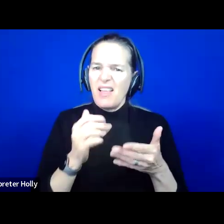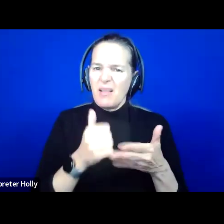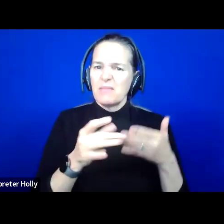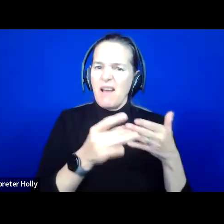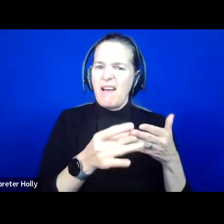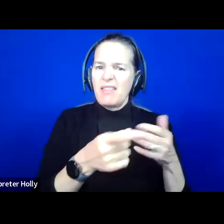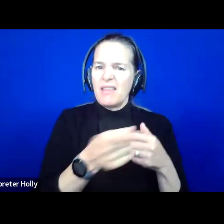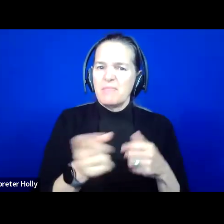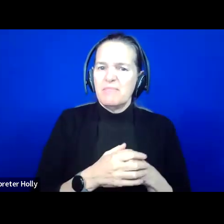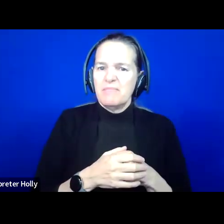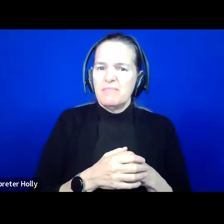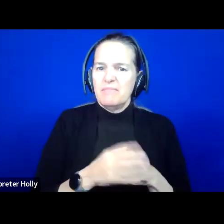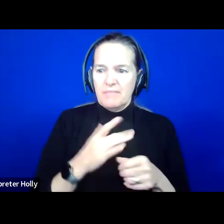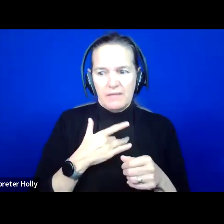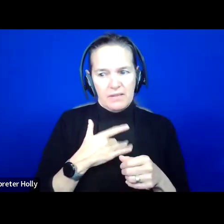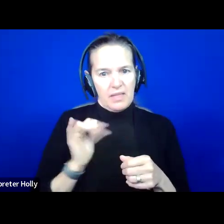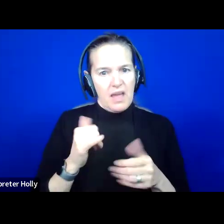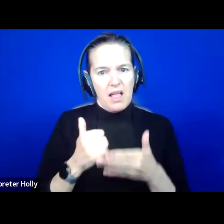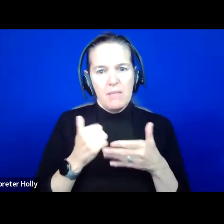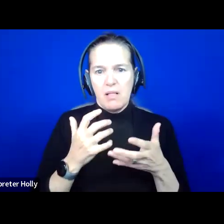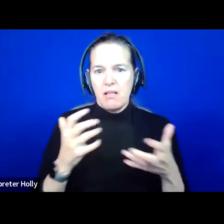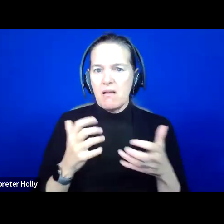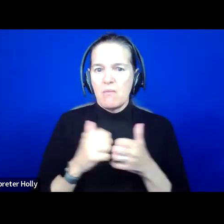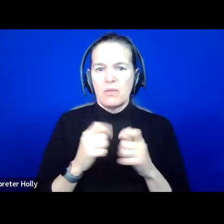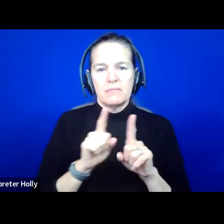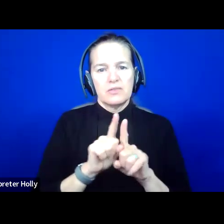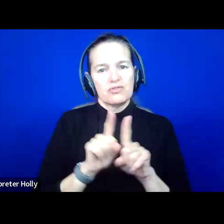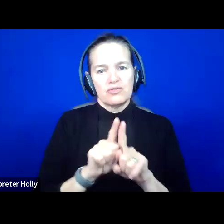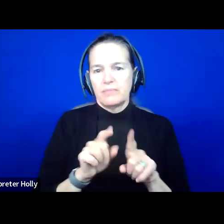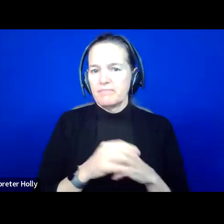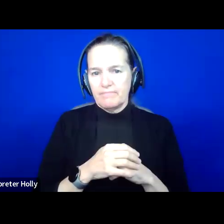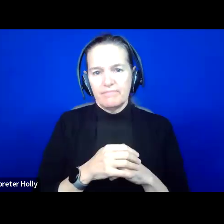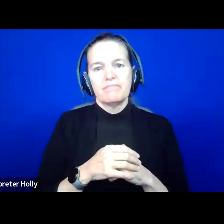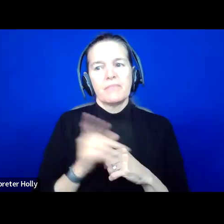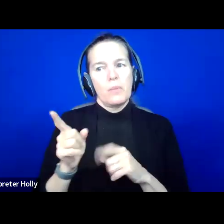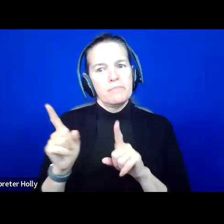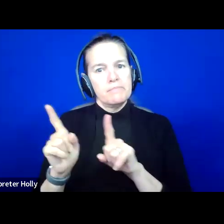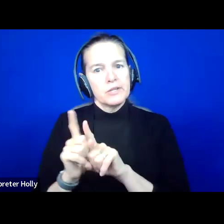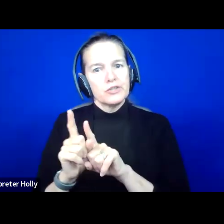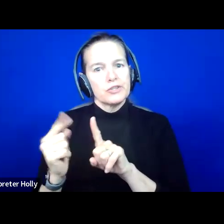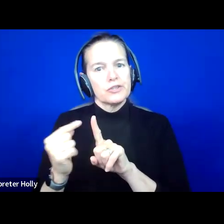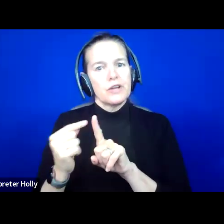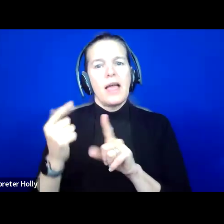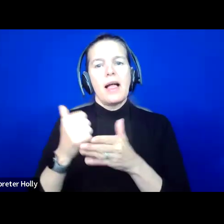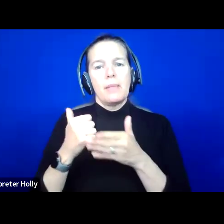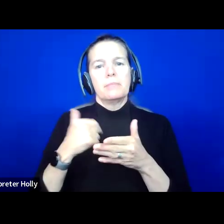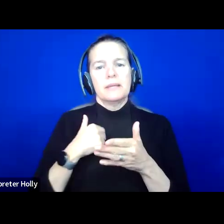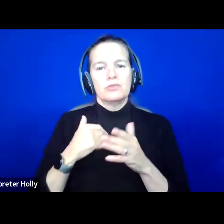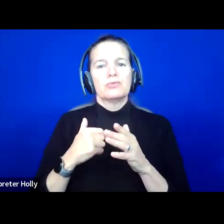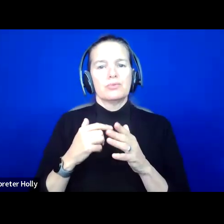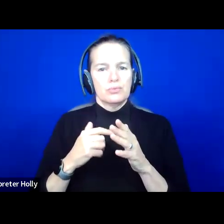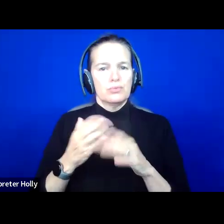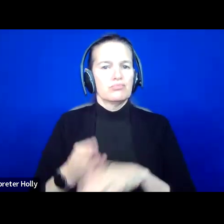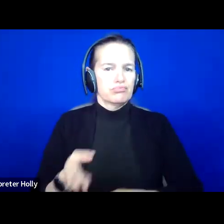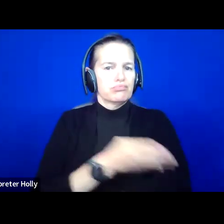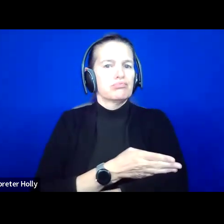what I found that has really helped me with the mentorship opportunities is they help me grow and they help me become a better version of myself